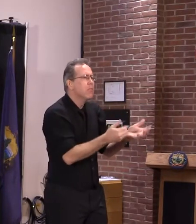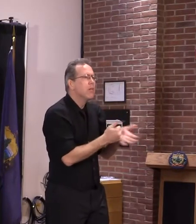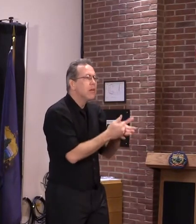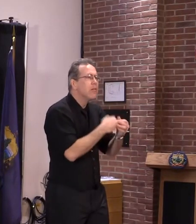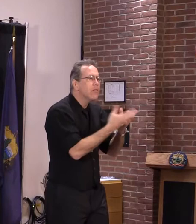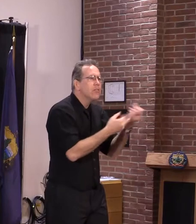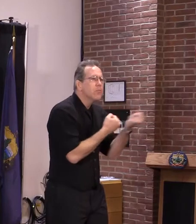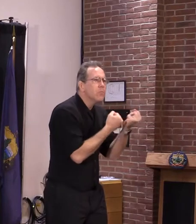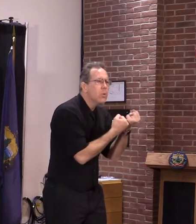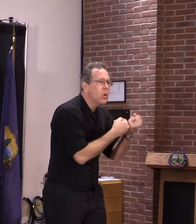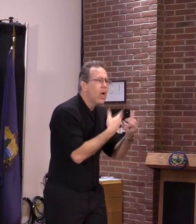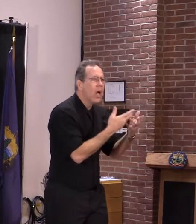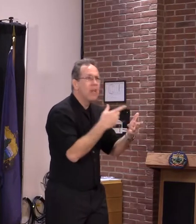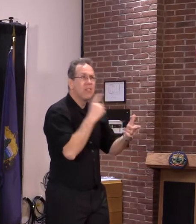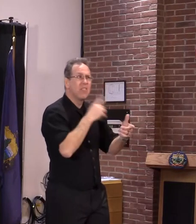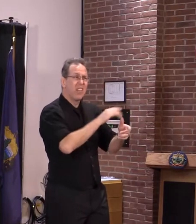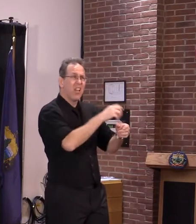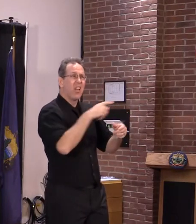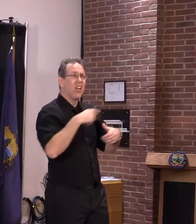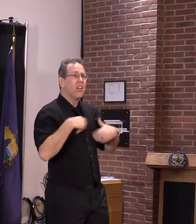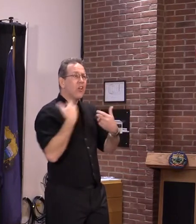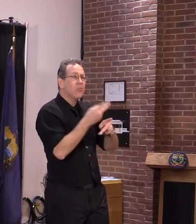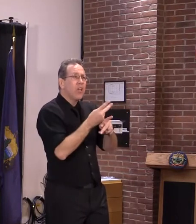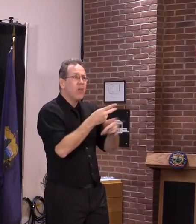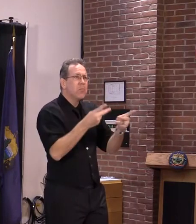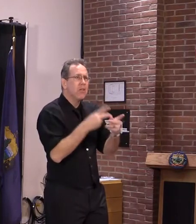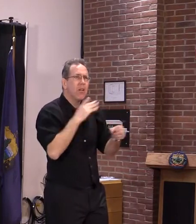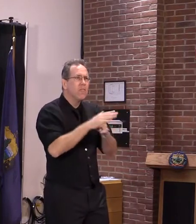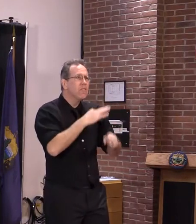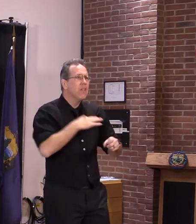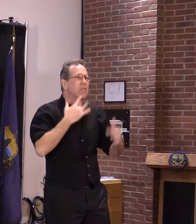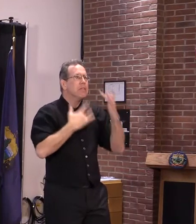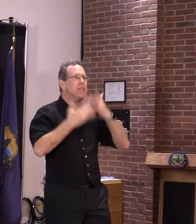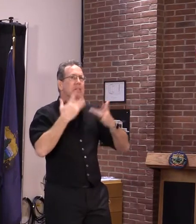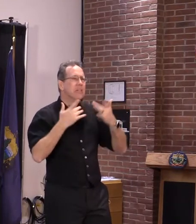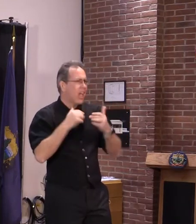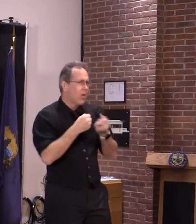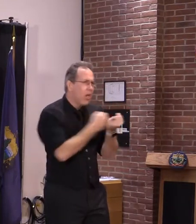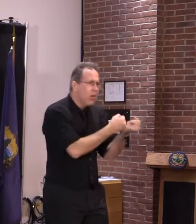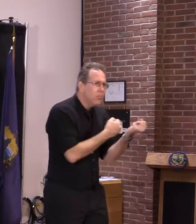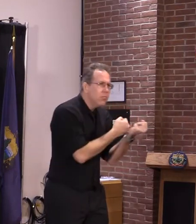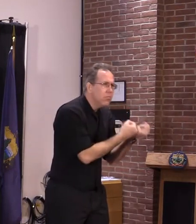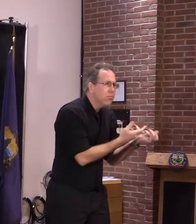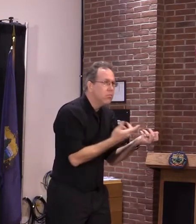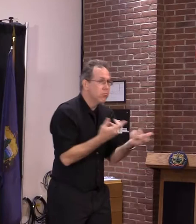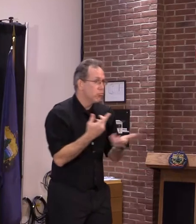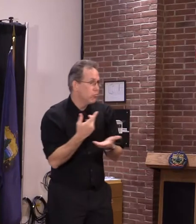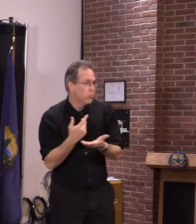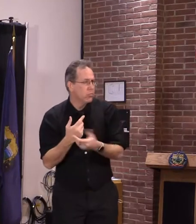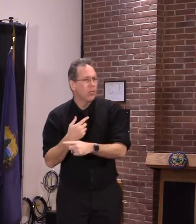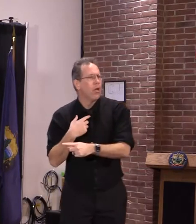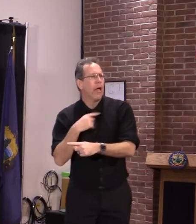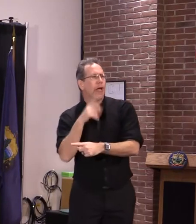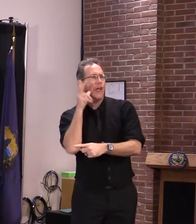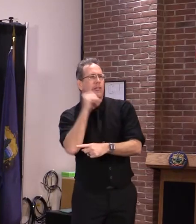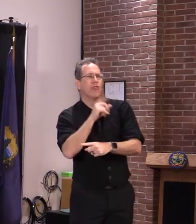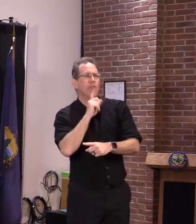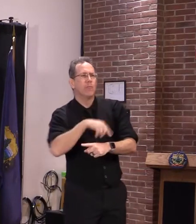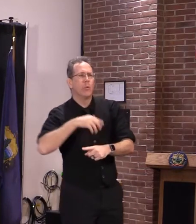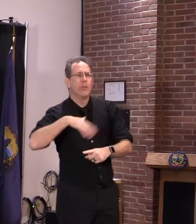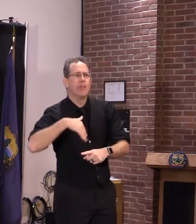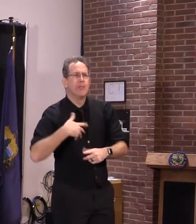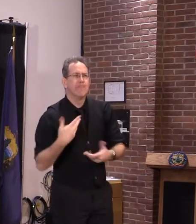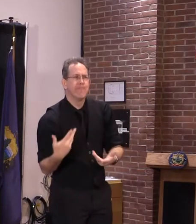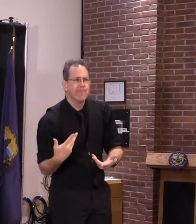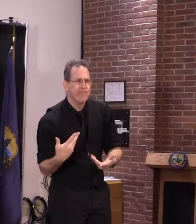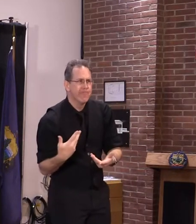strain? So what I can say is I need to see the report because I haven't yet seen that report, but our